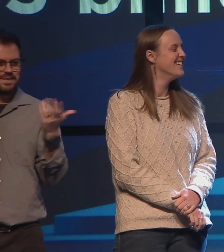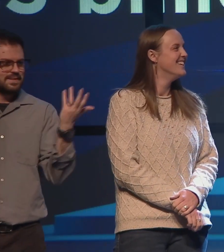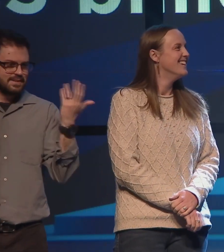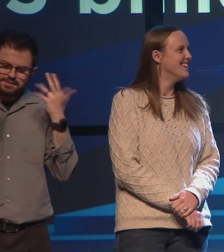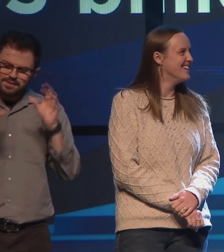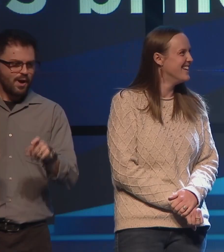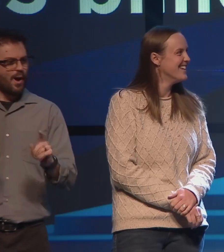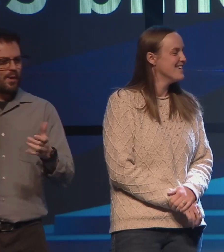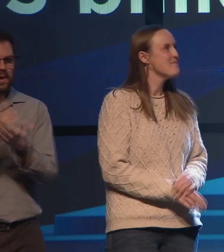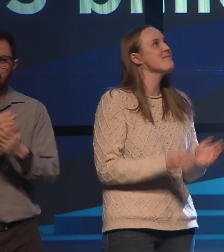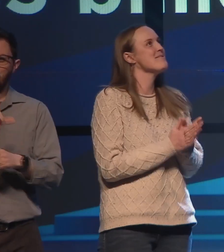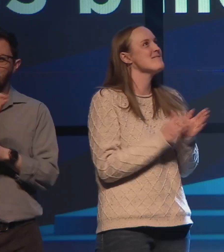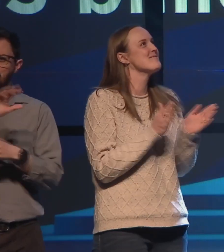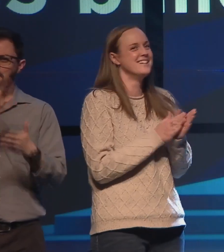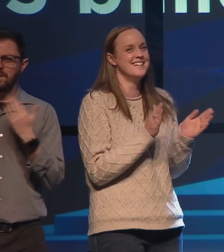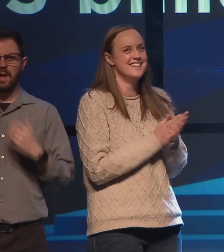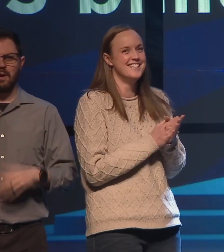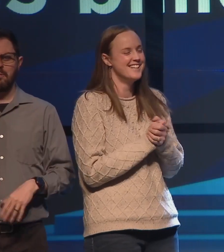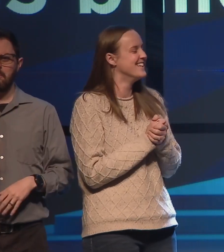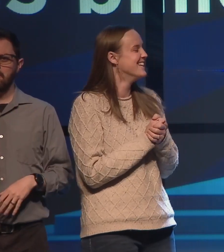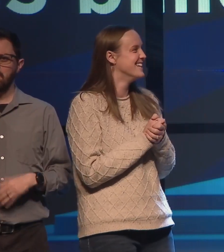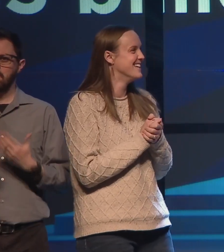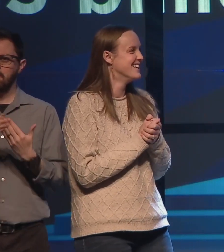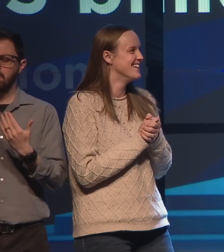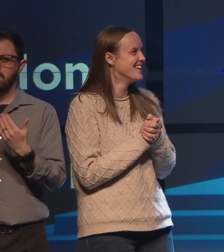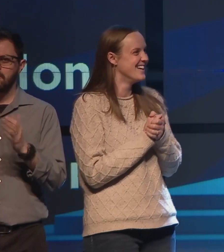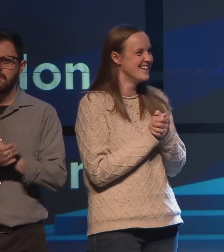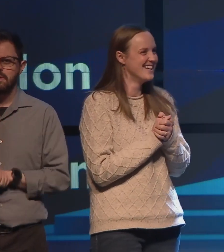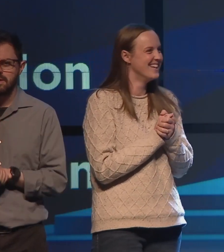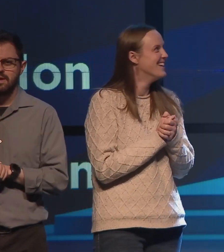won $20. All right, you just won $20.